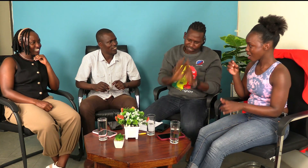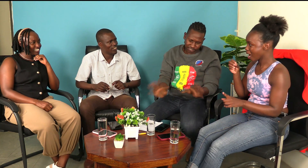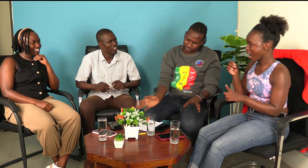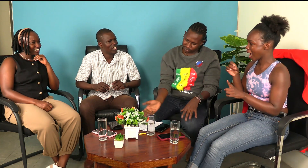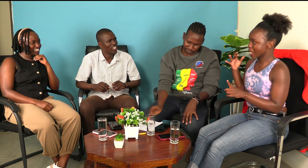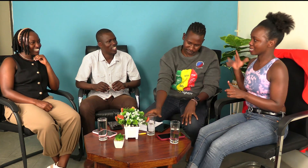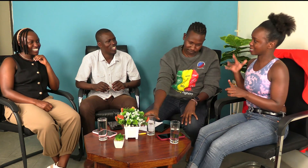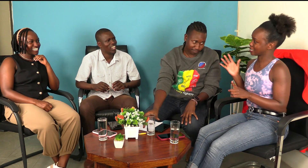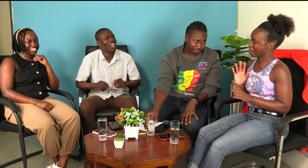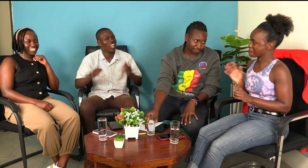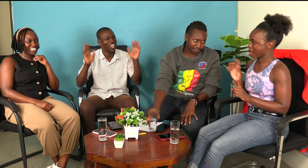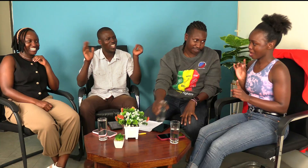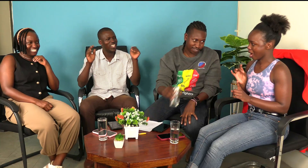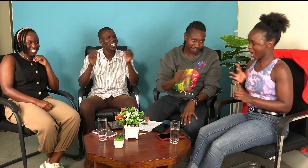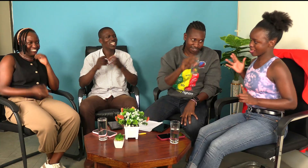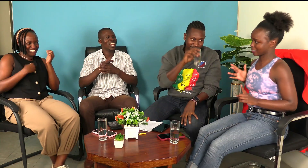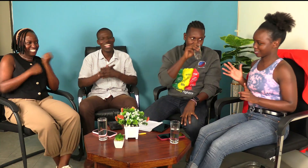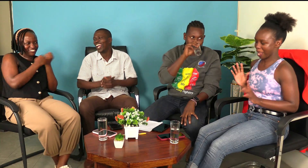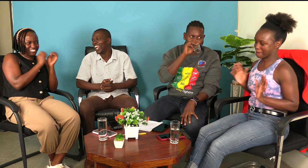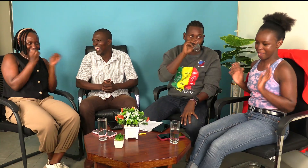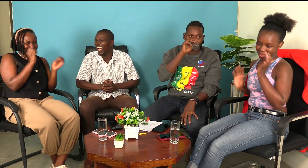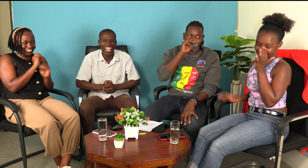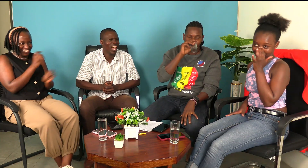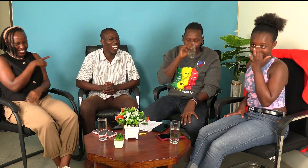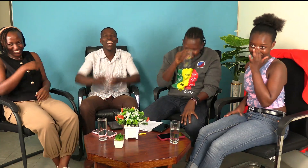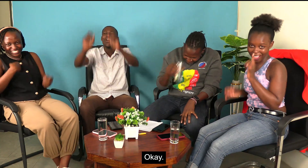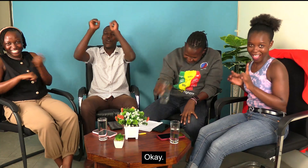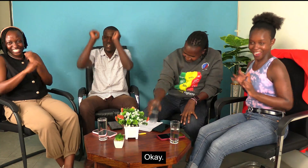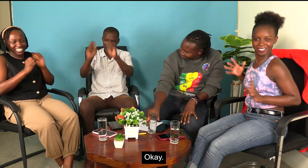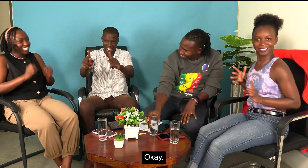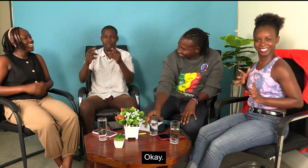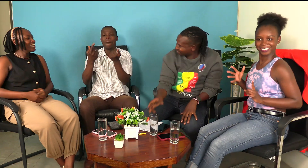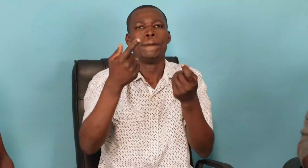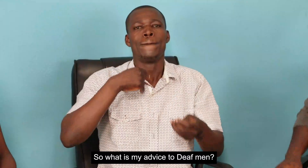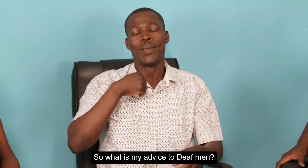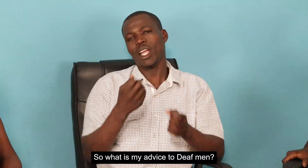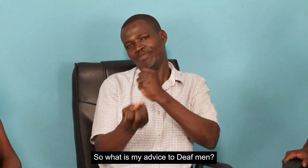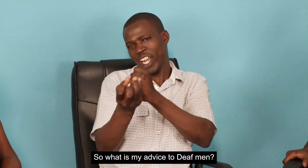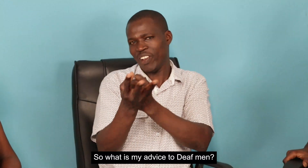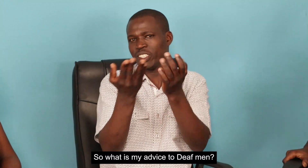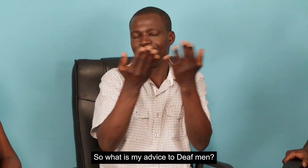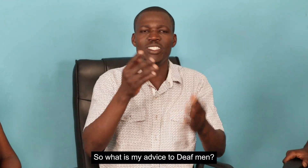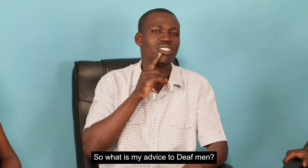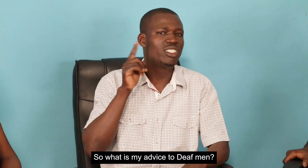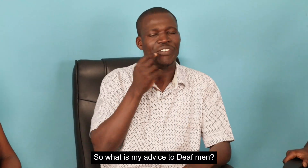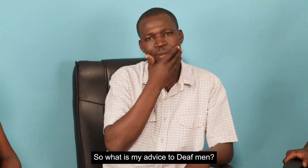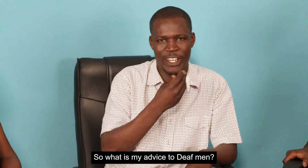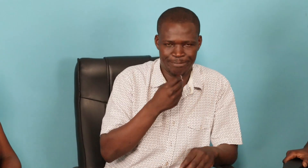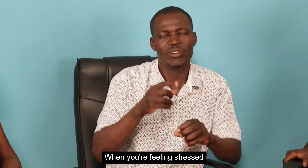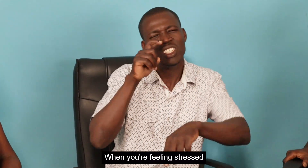drink to sleep. Yes, drink Don't- something to sleep. Don't do no, I some, don't don't drink support a that. lot. Okay, let me